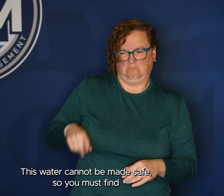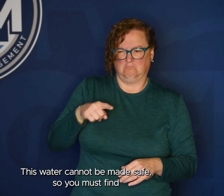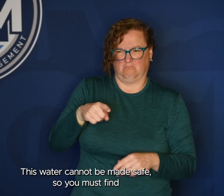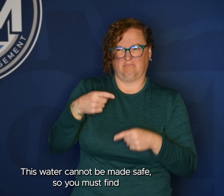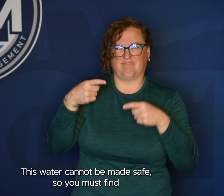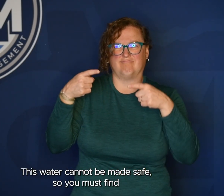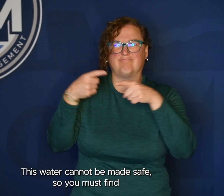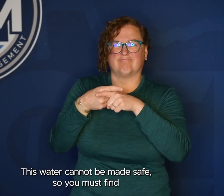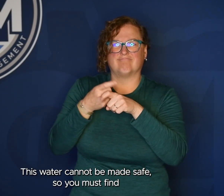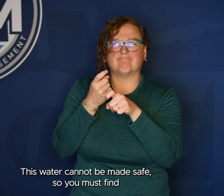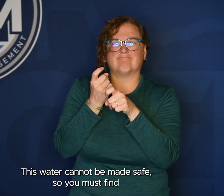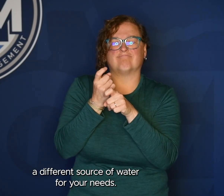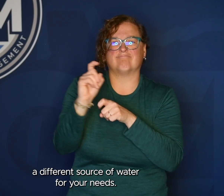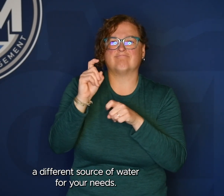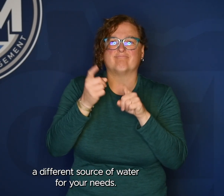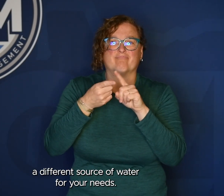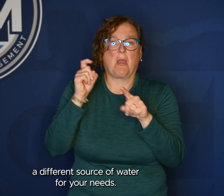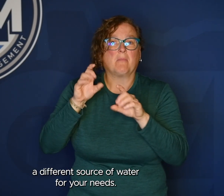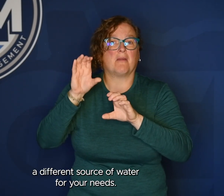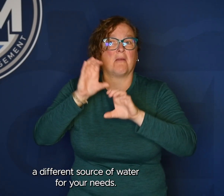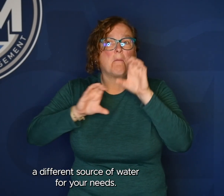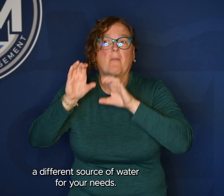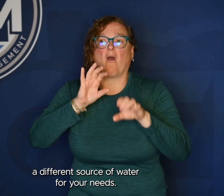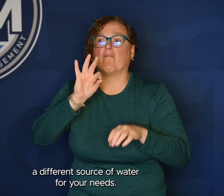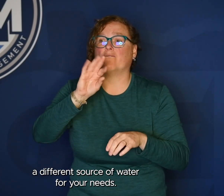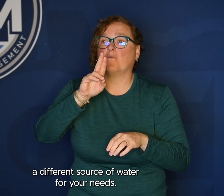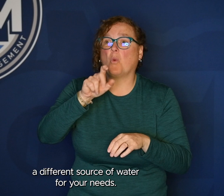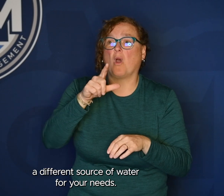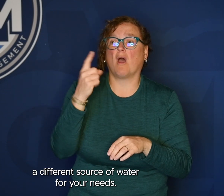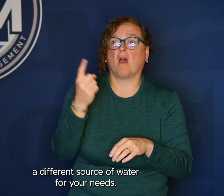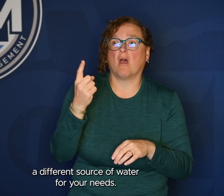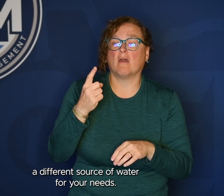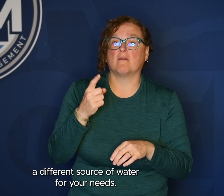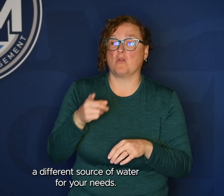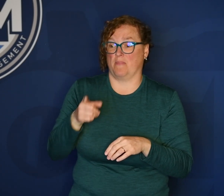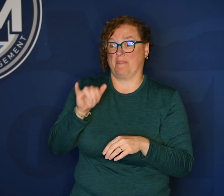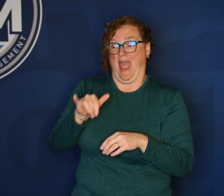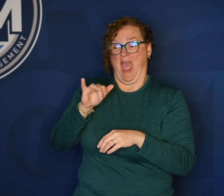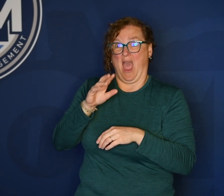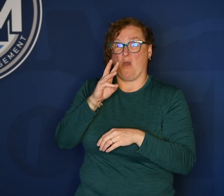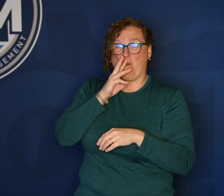safe, so you must find a different source of water for your needs.